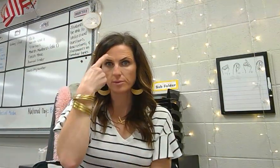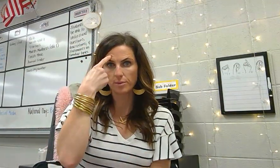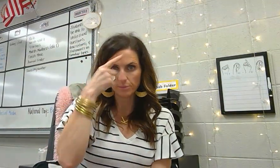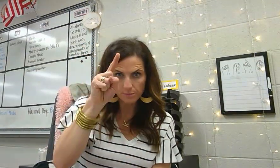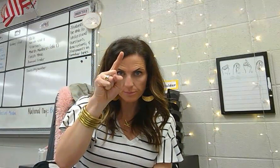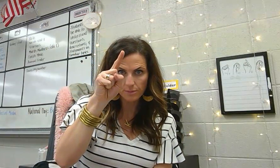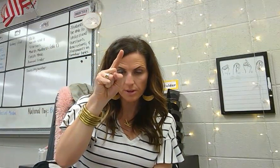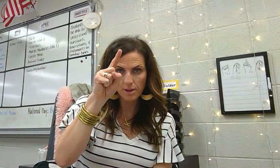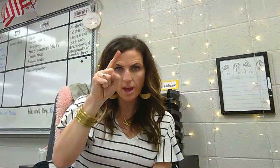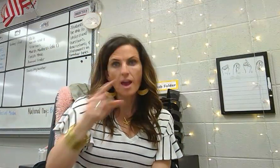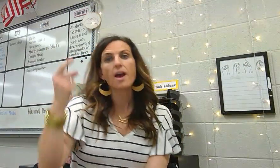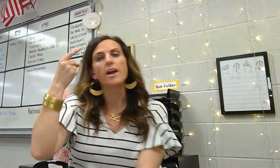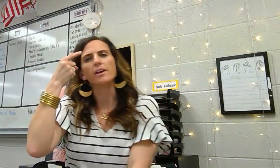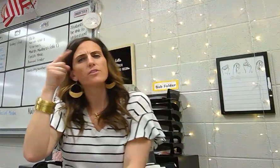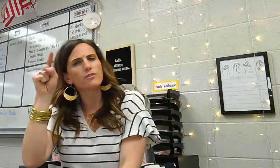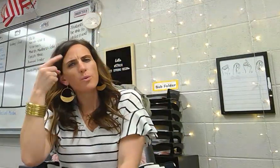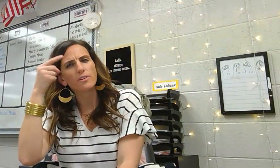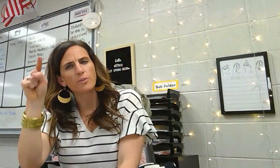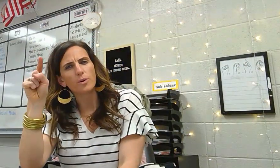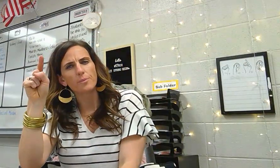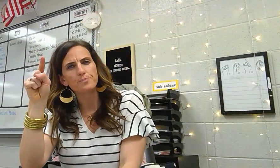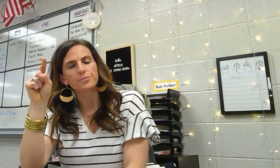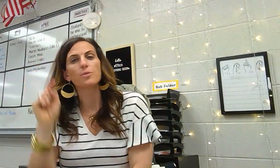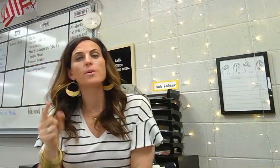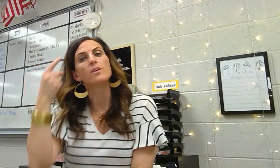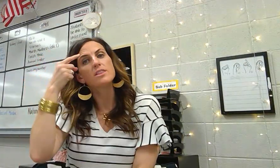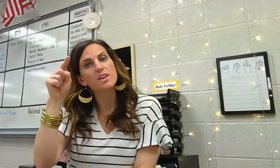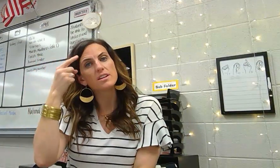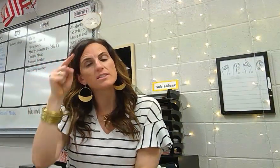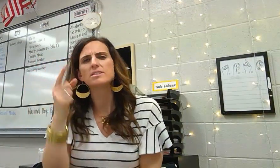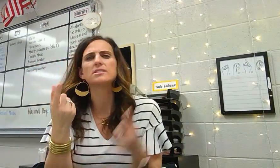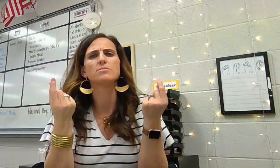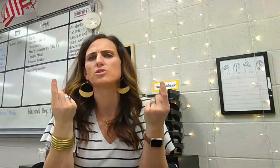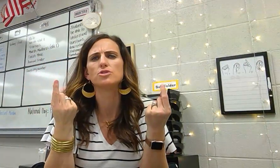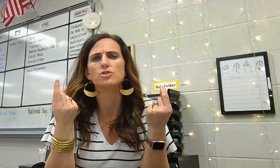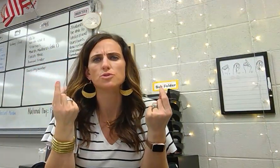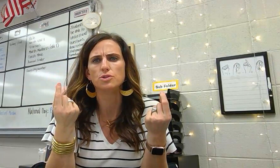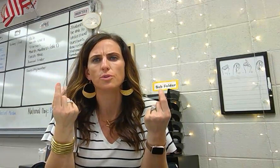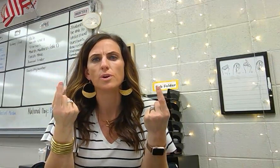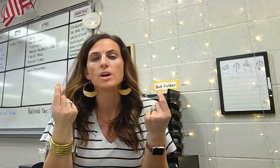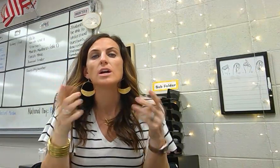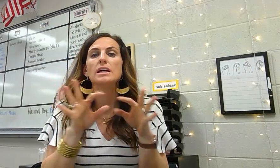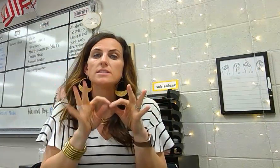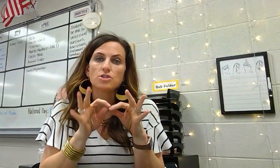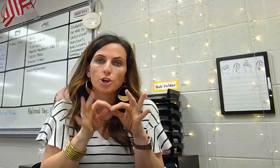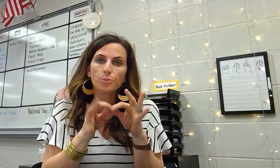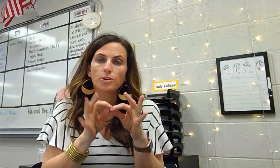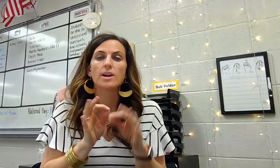4 and 4-4. Remember, this is similar to do. It's interpreted as